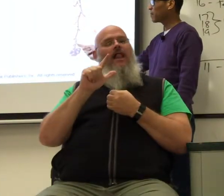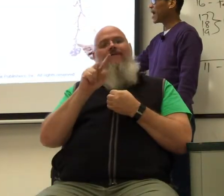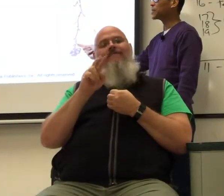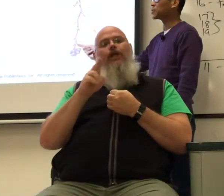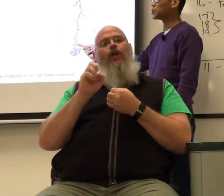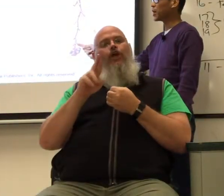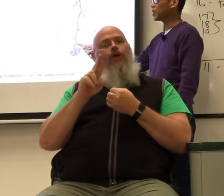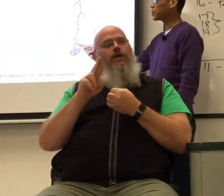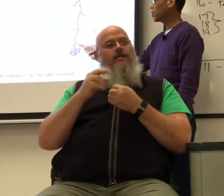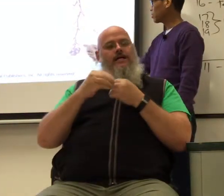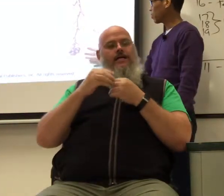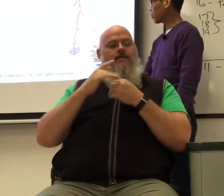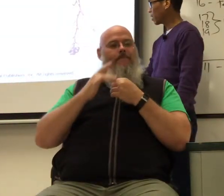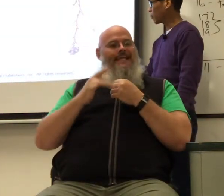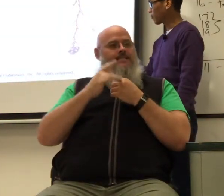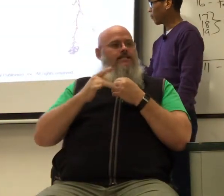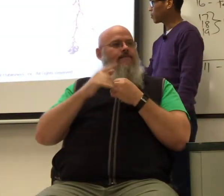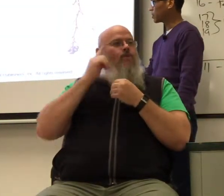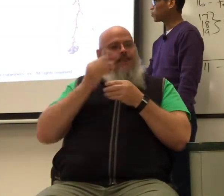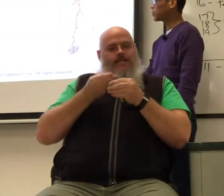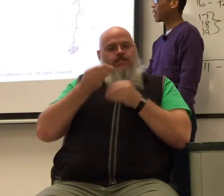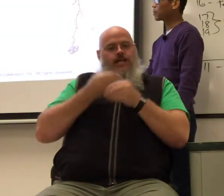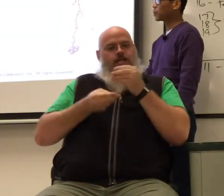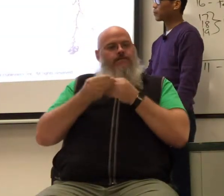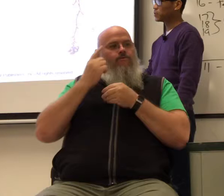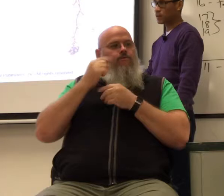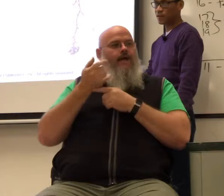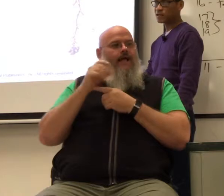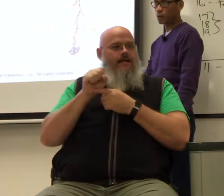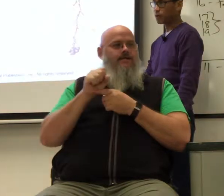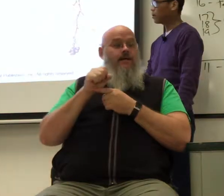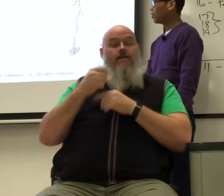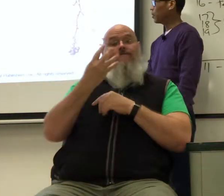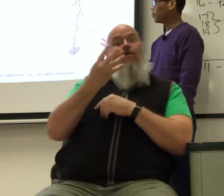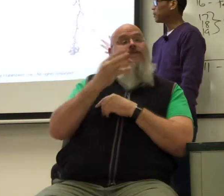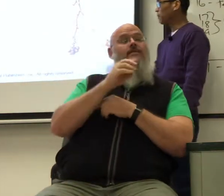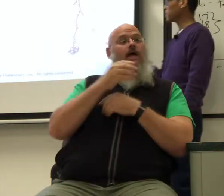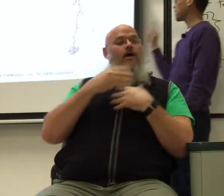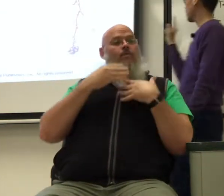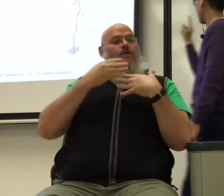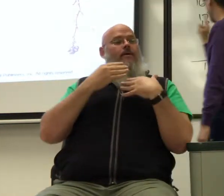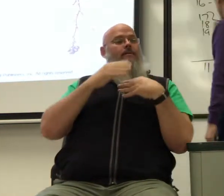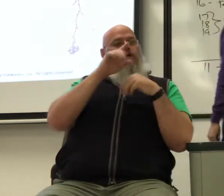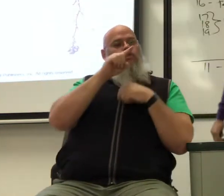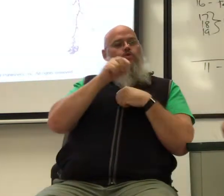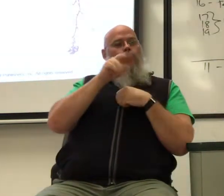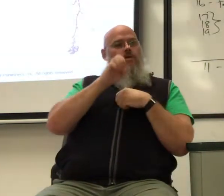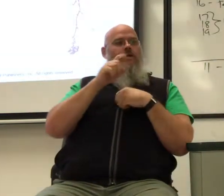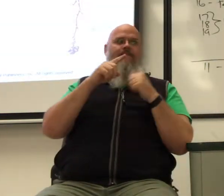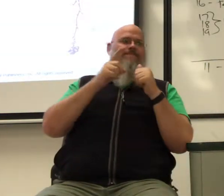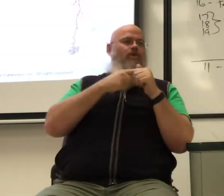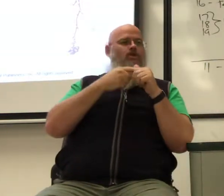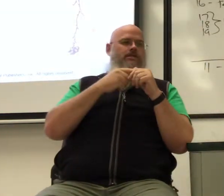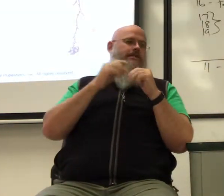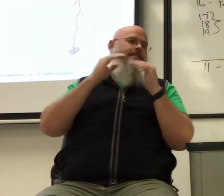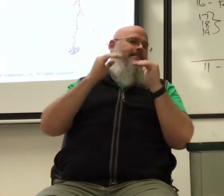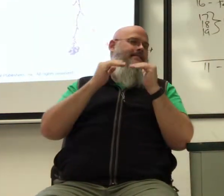the gas exchange. So number 4 is the respiratory zone. That's where you can first have gas exchange